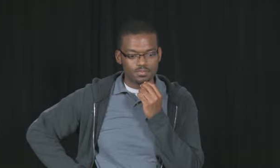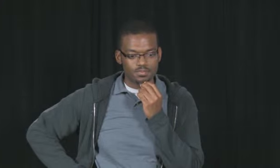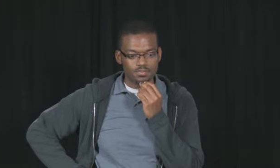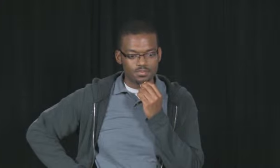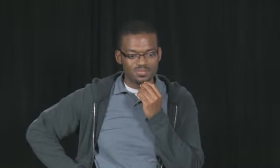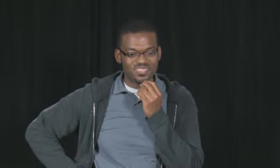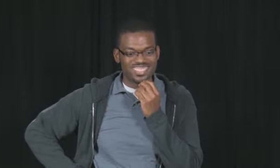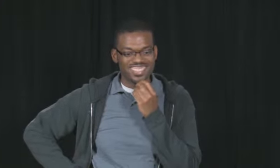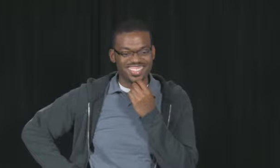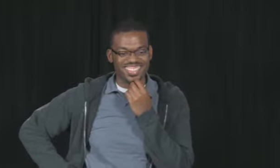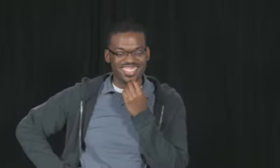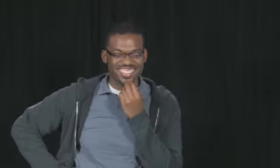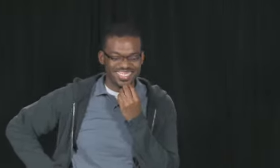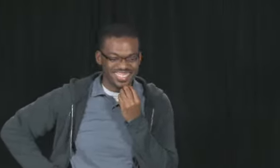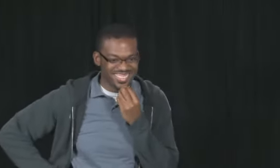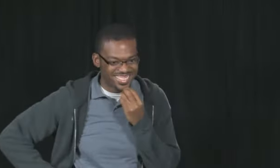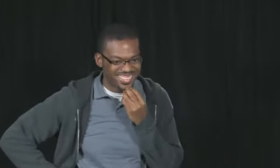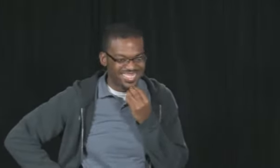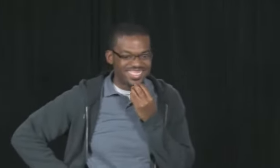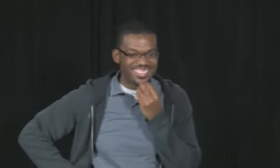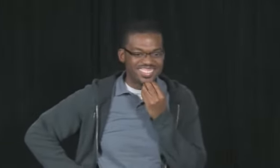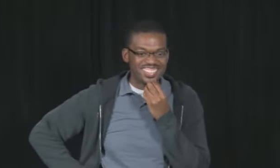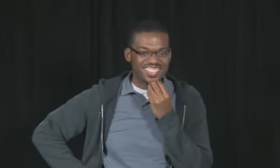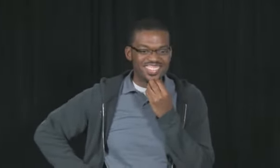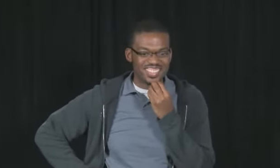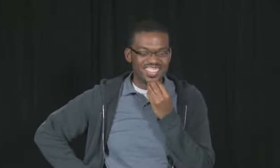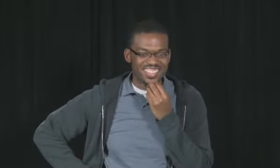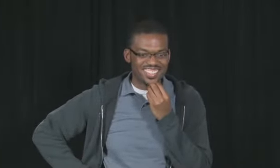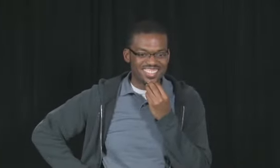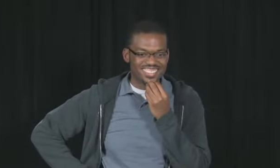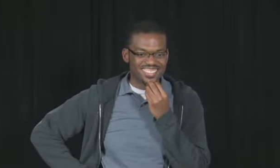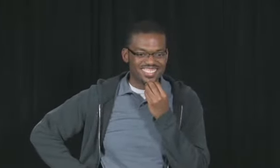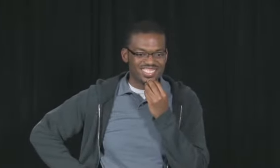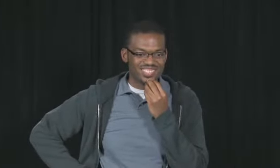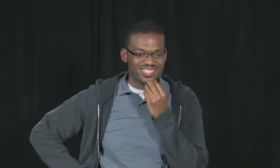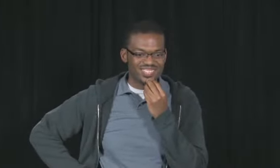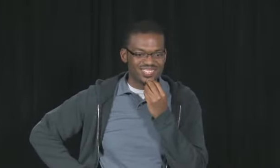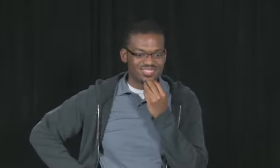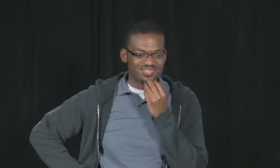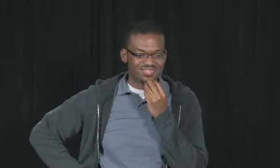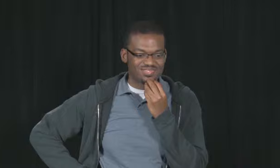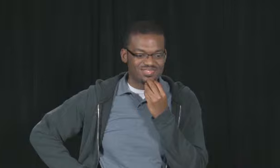that. I've smelled this and this and this, but not from